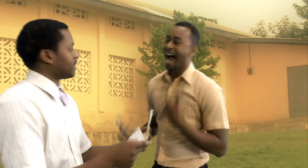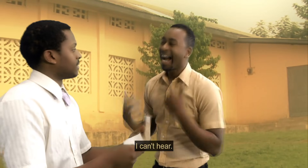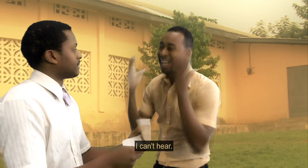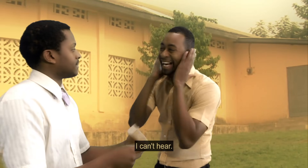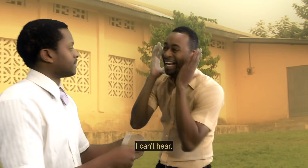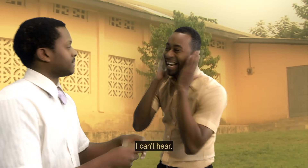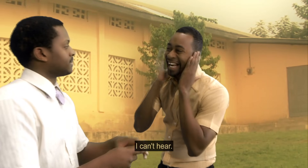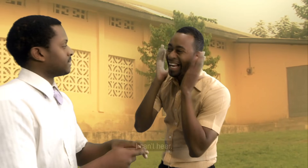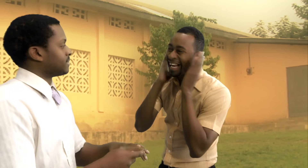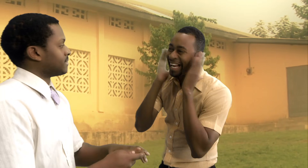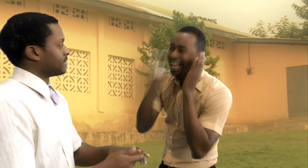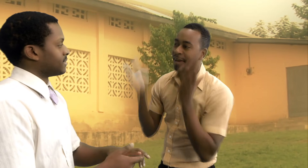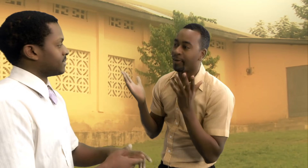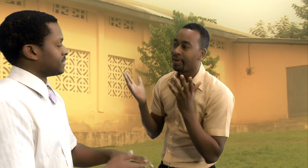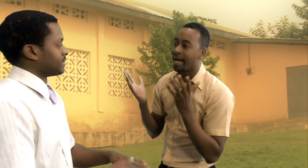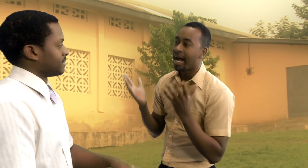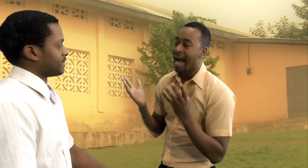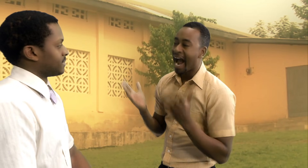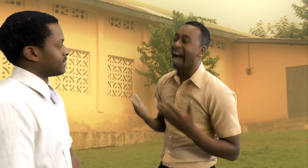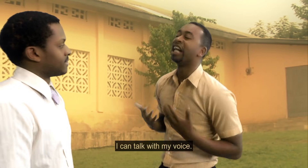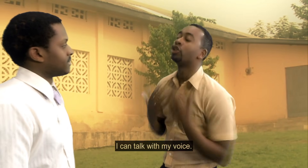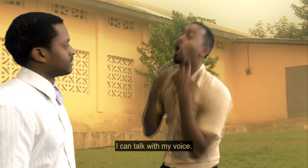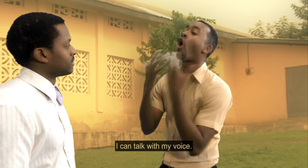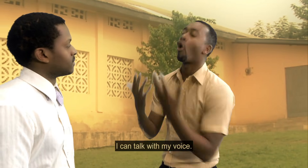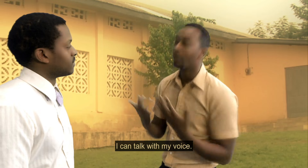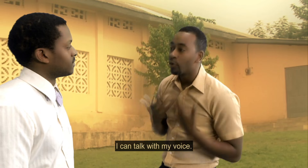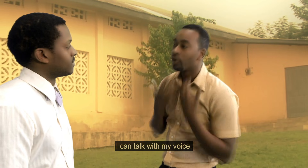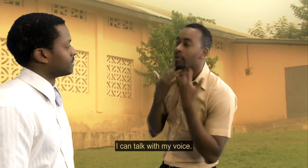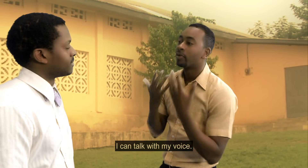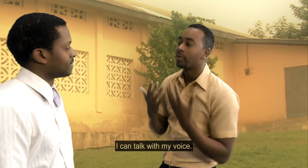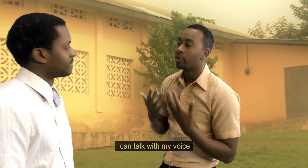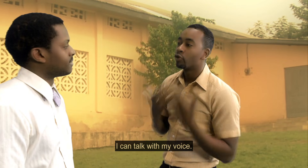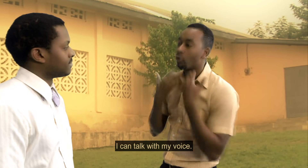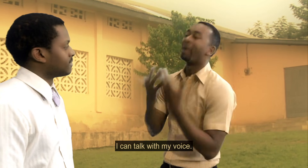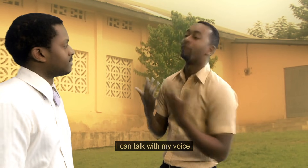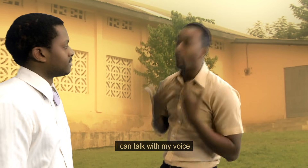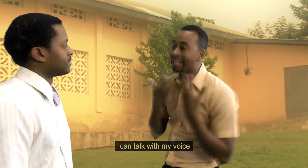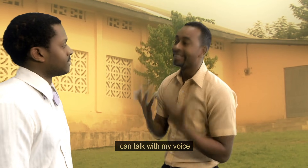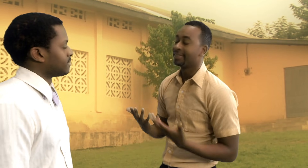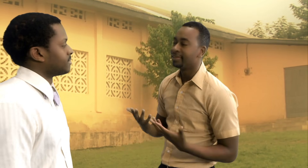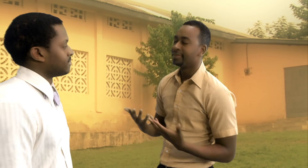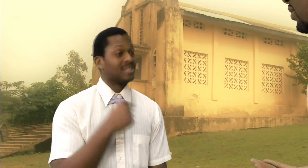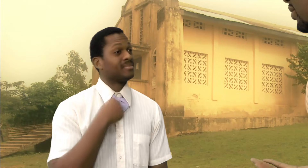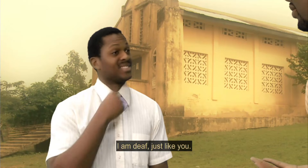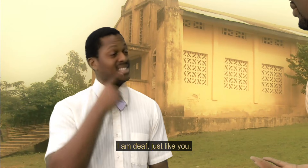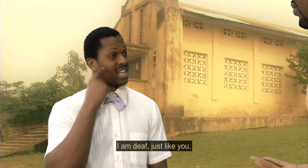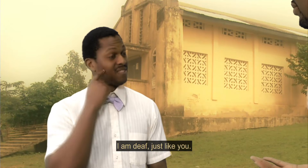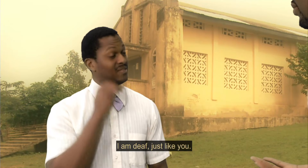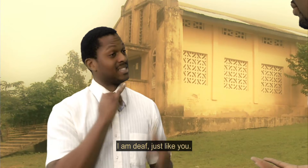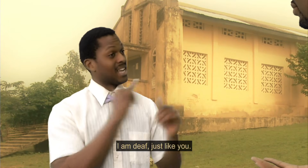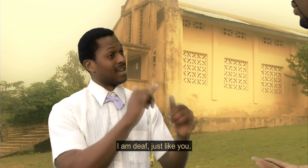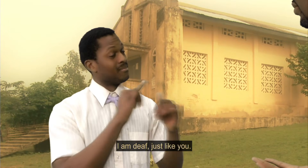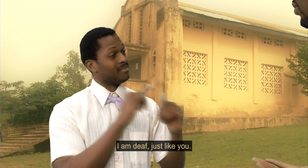I can't hear. I can't talk with my voice. I'm deaf, just like